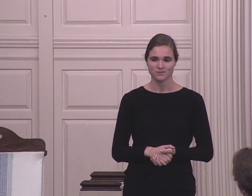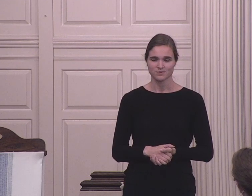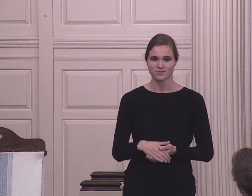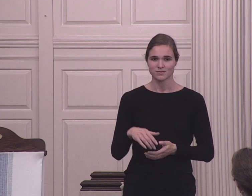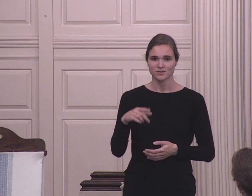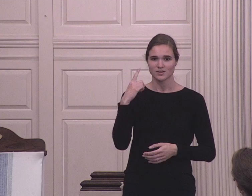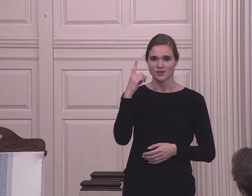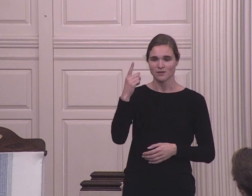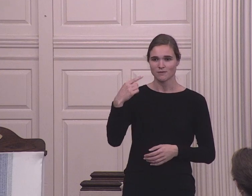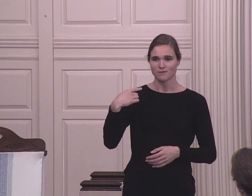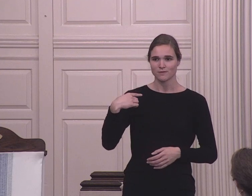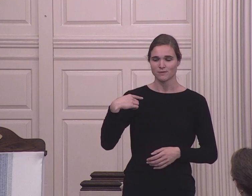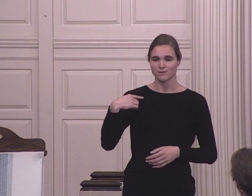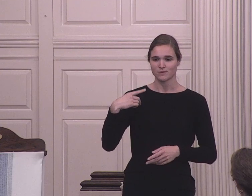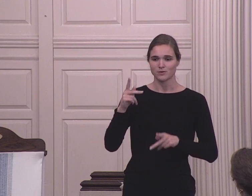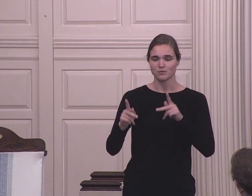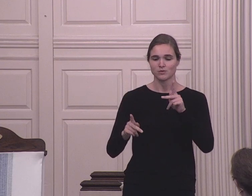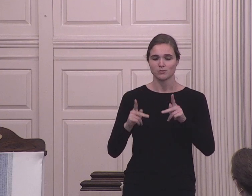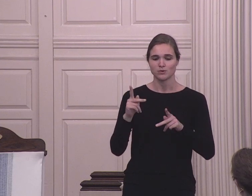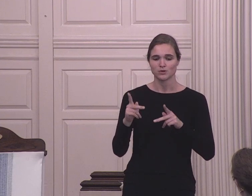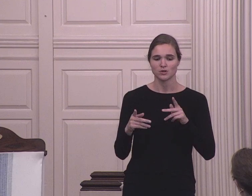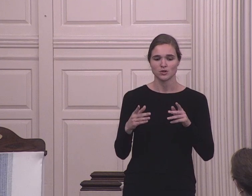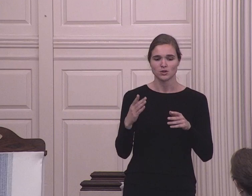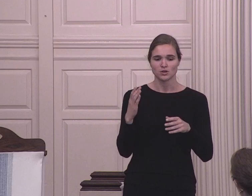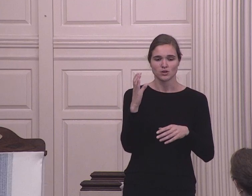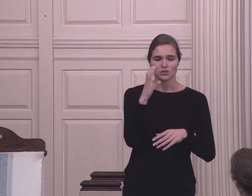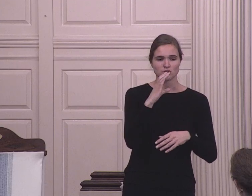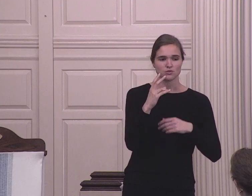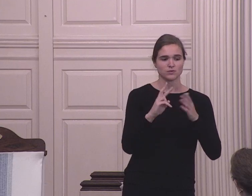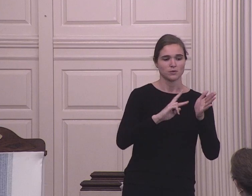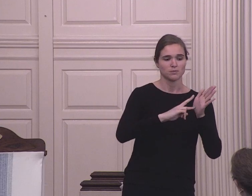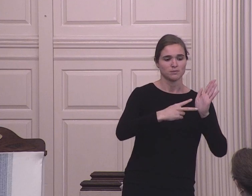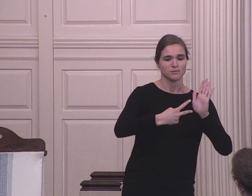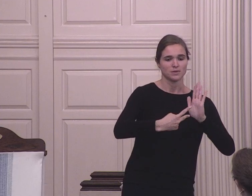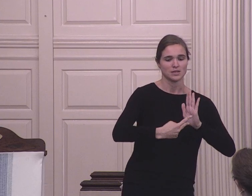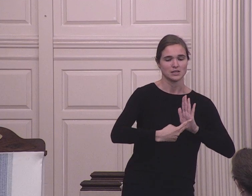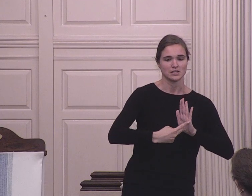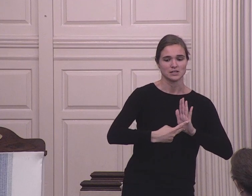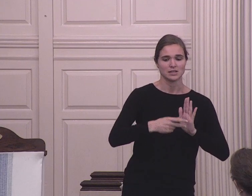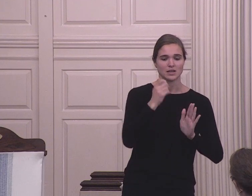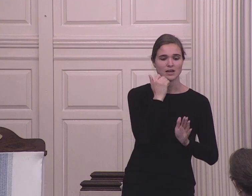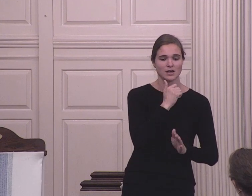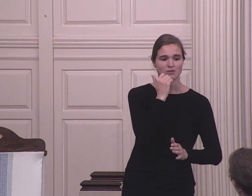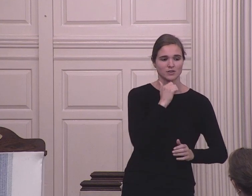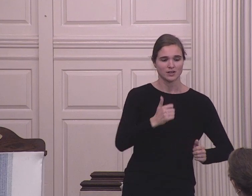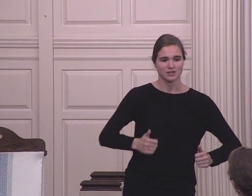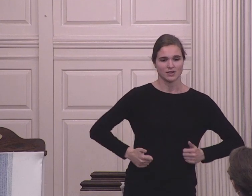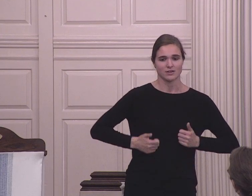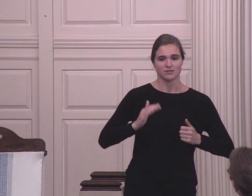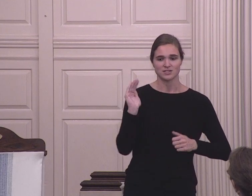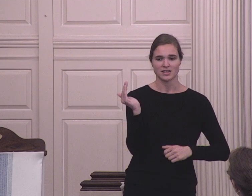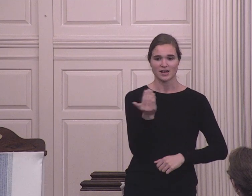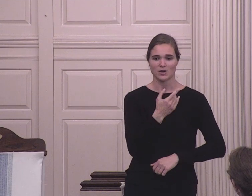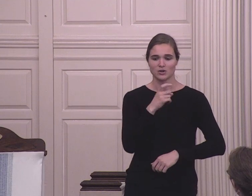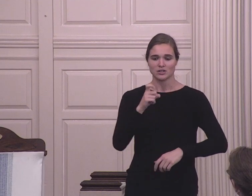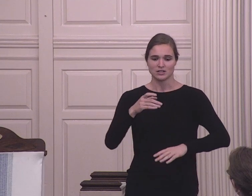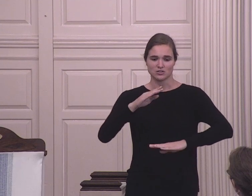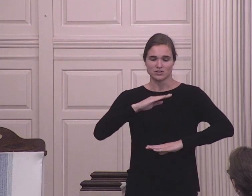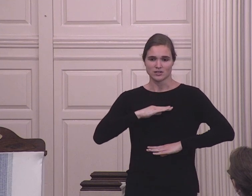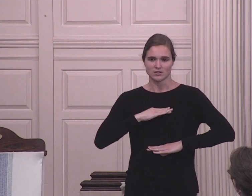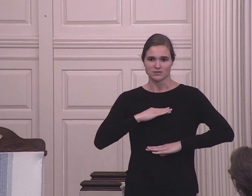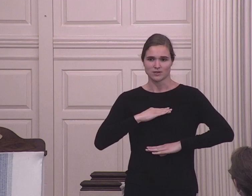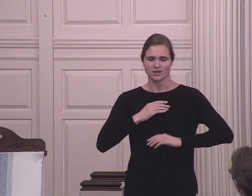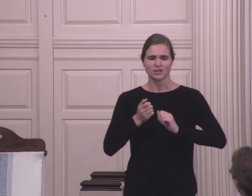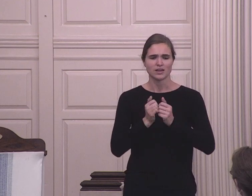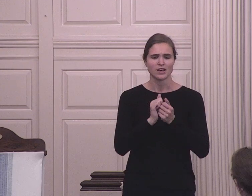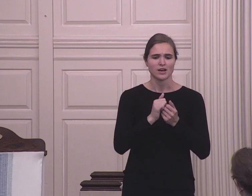For all of us who hunger for meaning and purpose in our daily lives, that our needs will be satisfied by